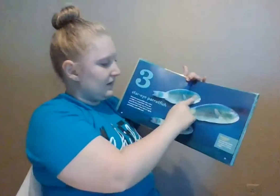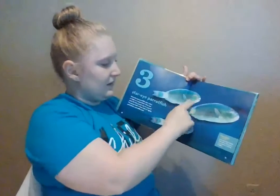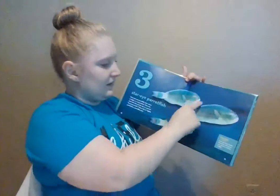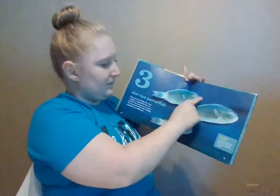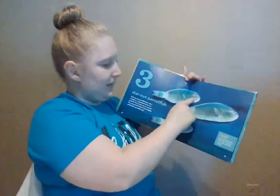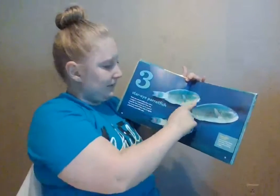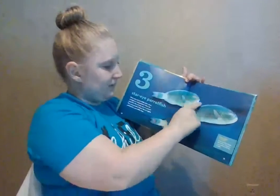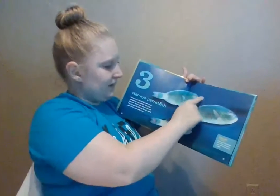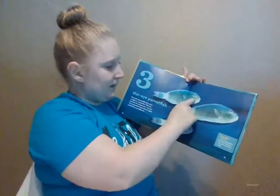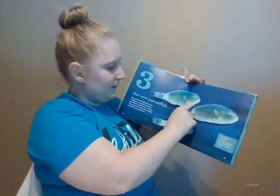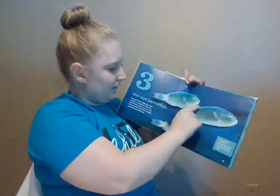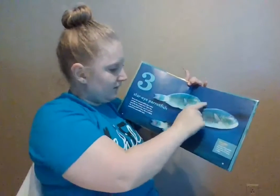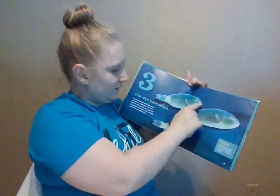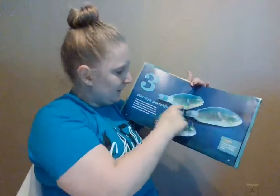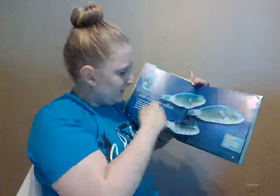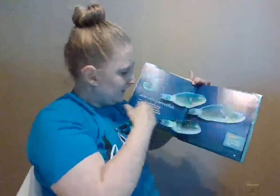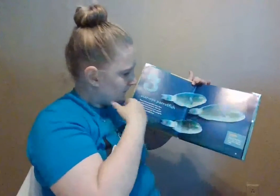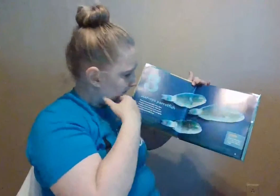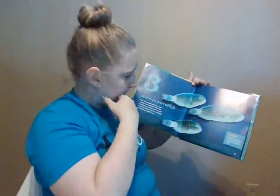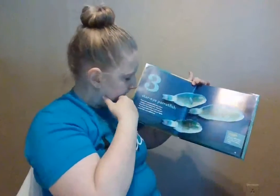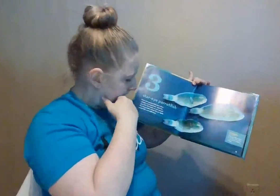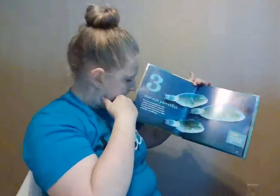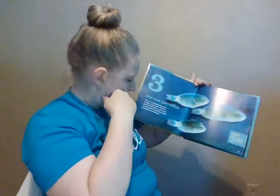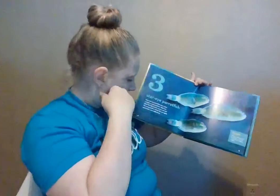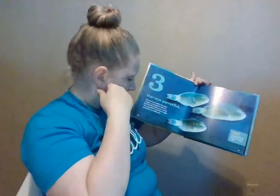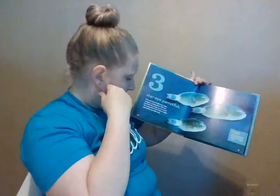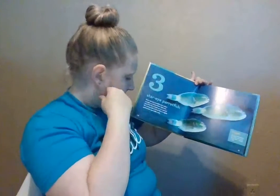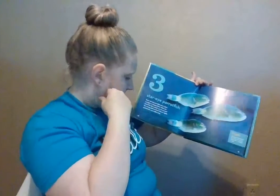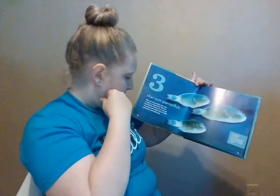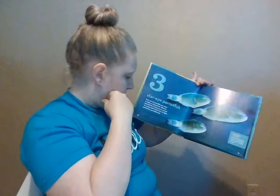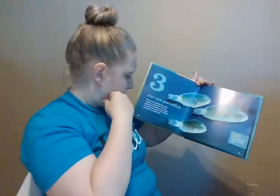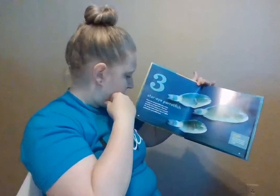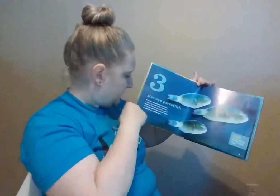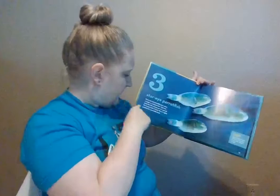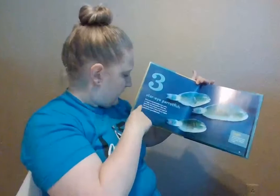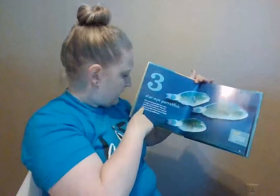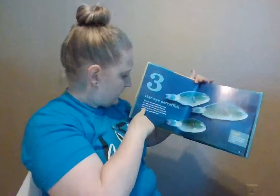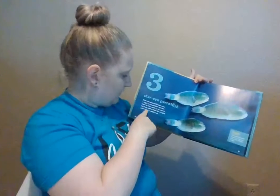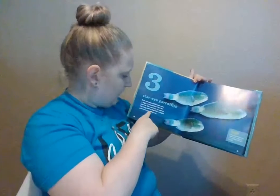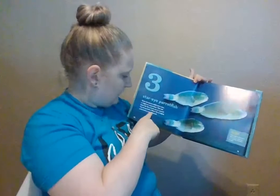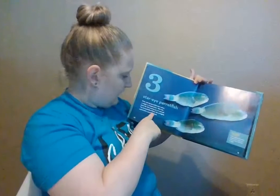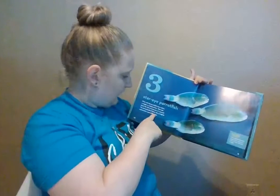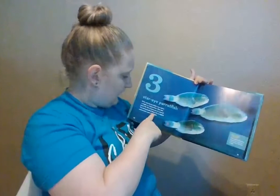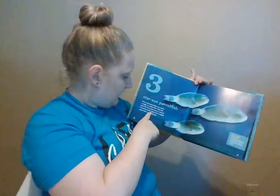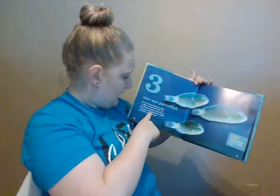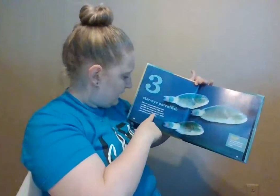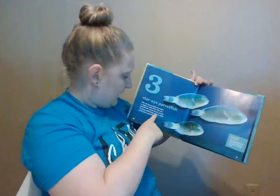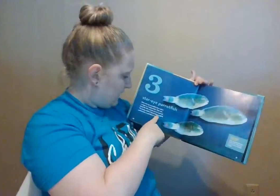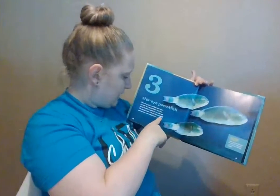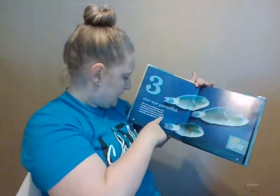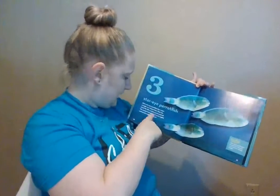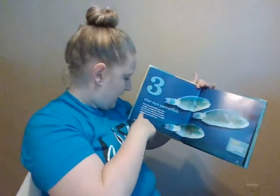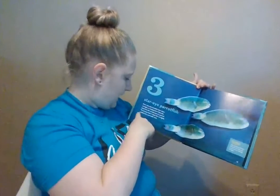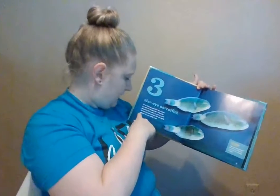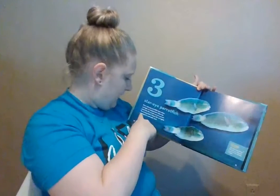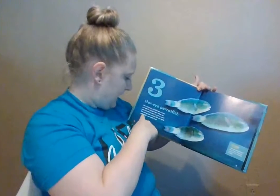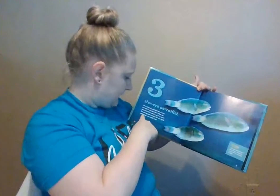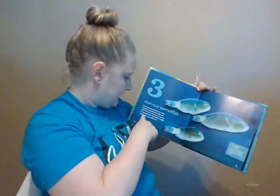Their mouths kind of look similar, I think. The strong teeth of these fish are tightly packed into